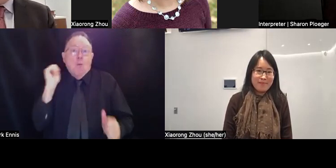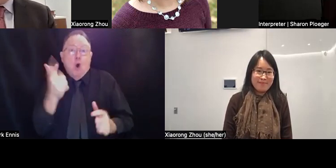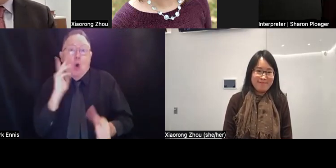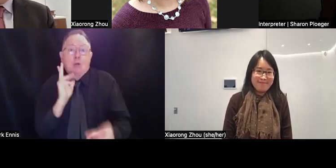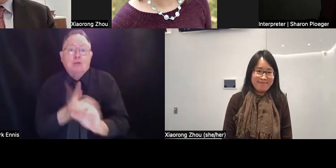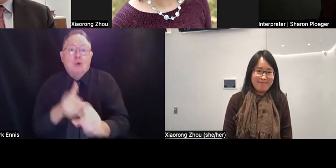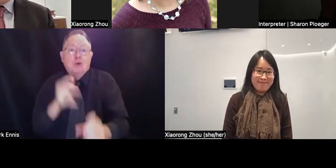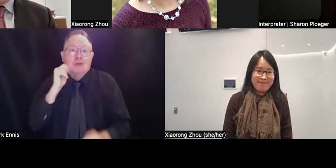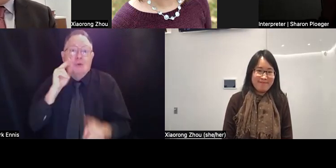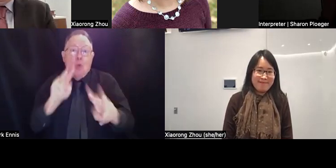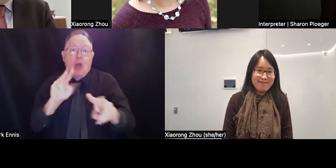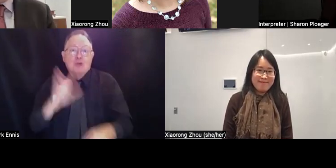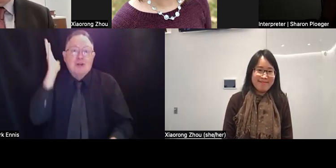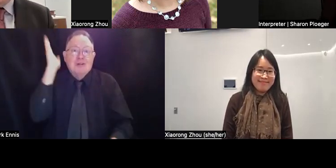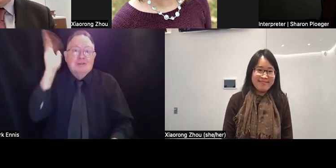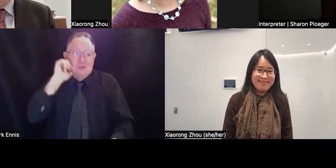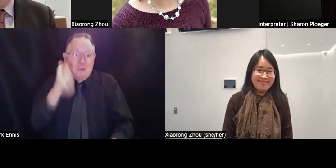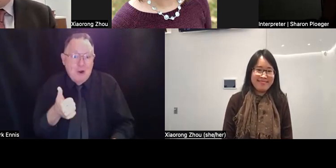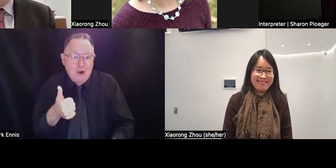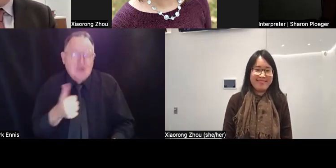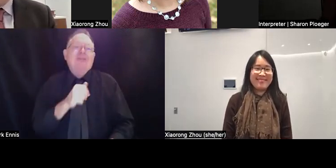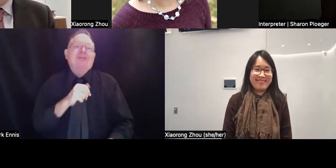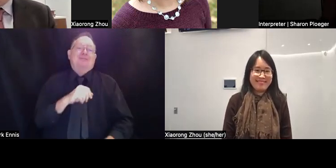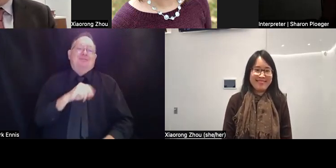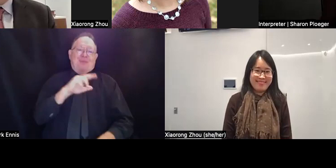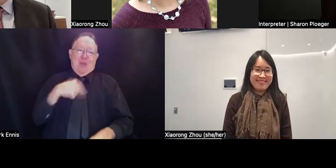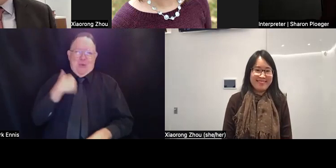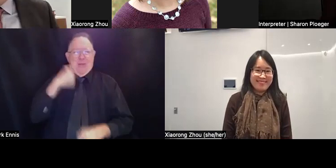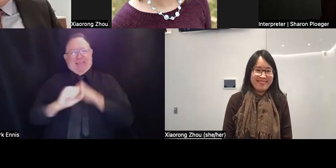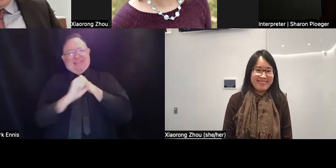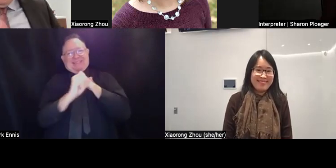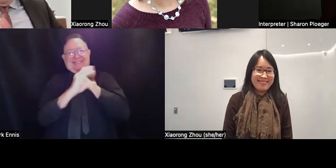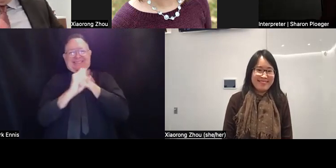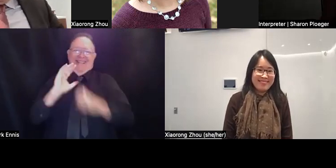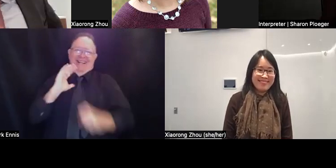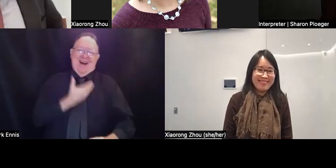tomorrow for that conversation. Of course, we have to plug our programming, right?